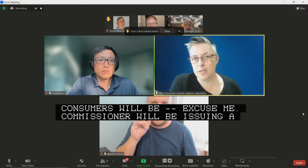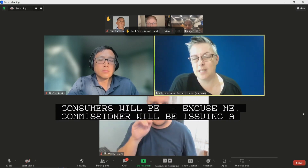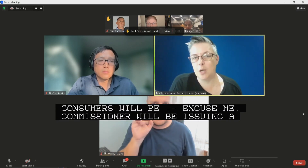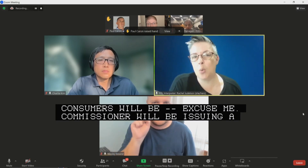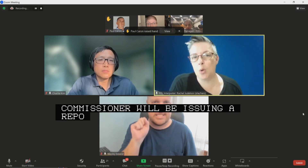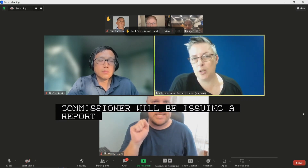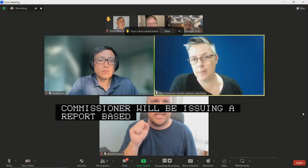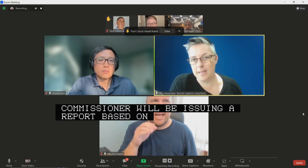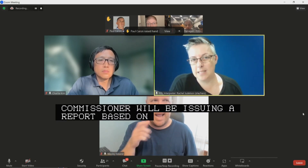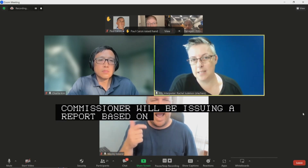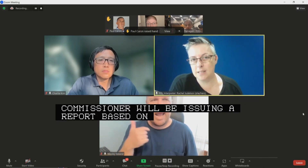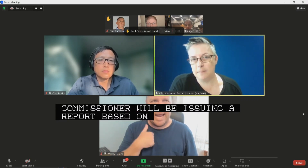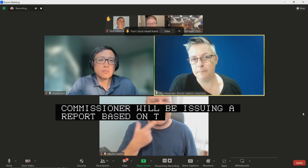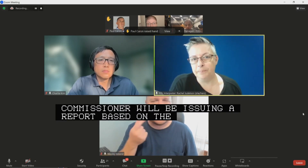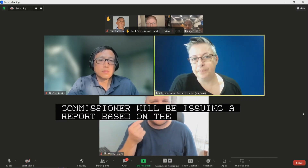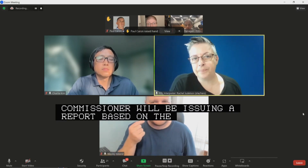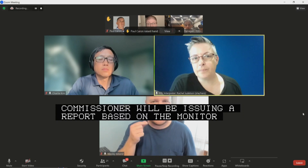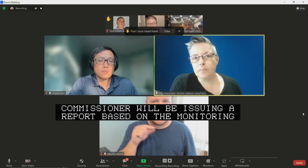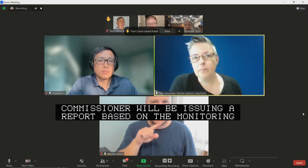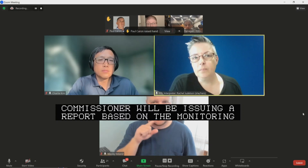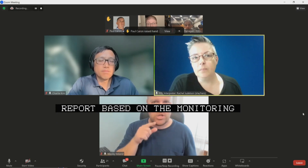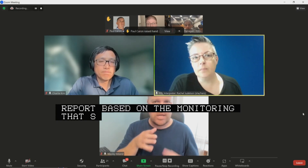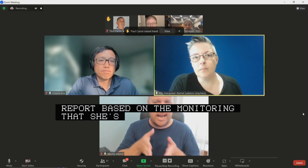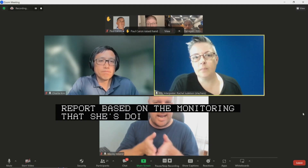those matrix on a quarterly basis.